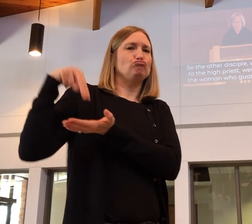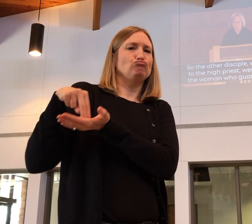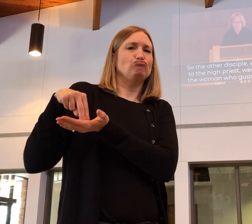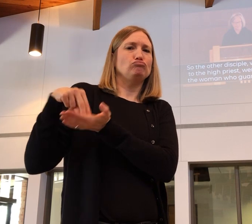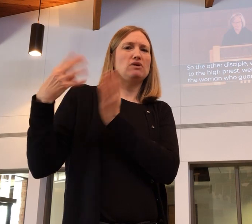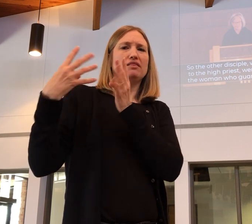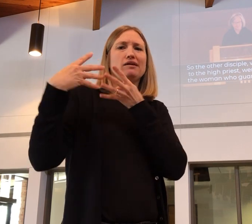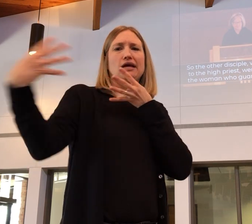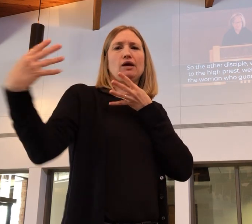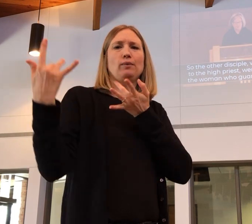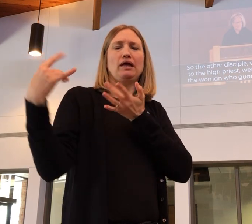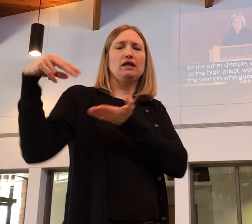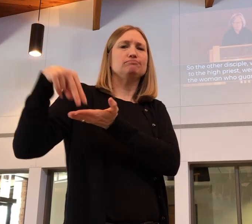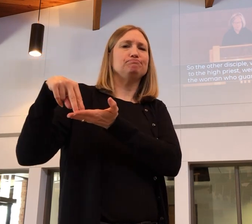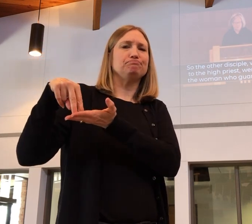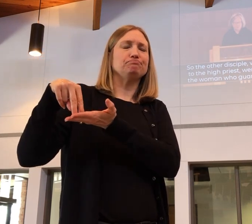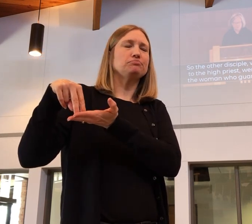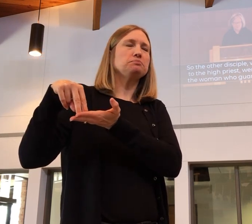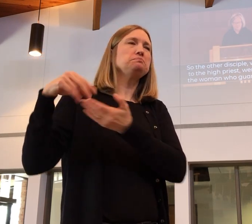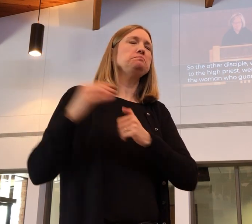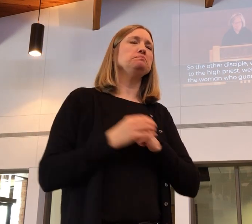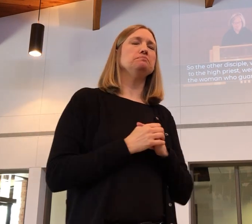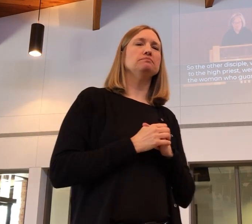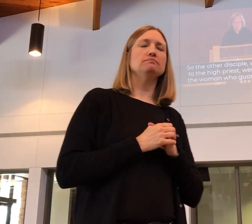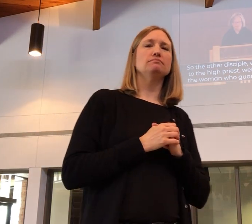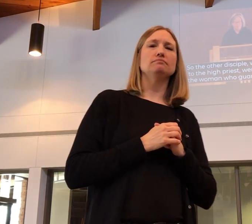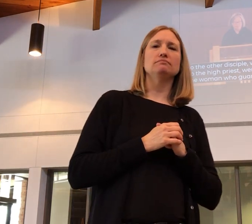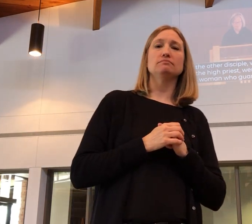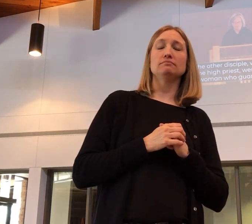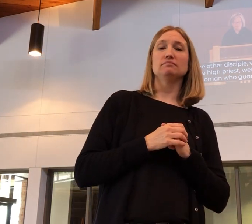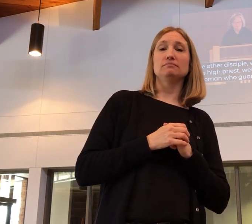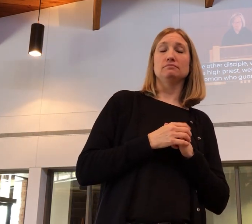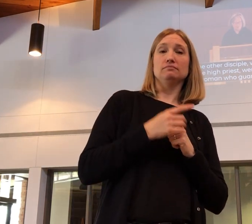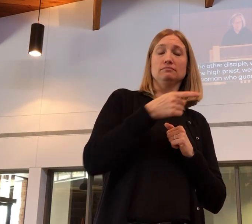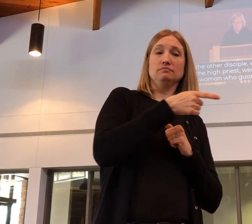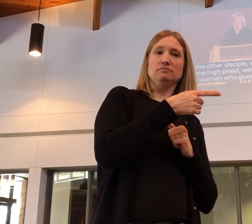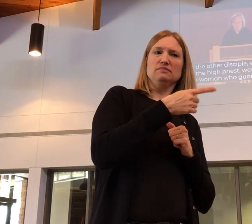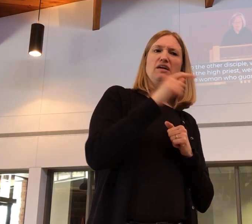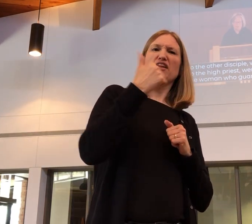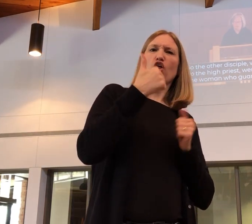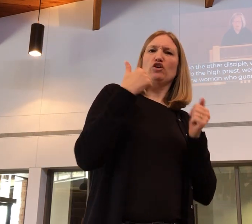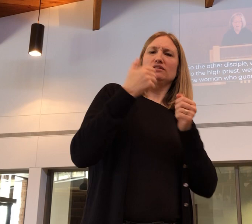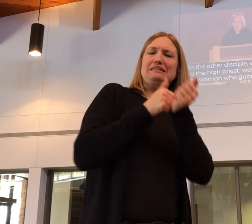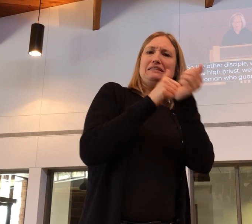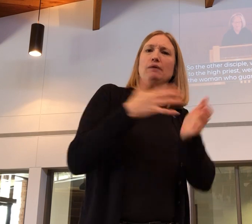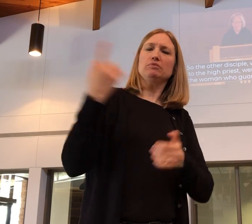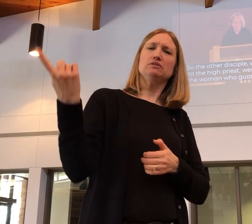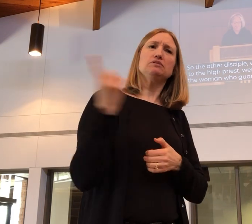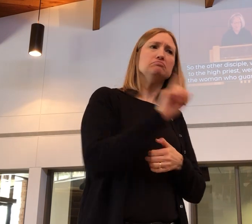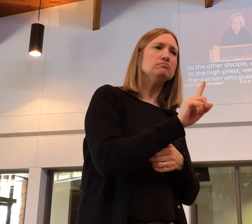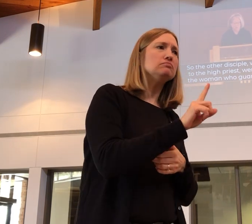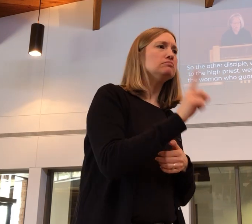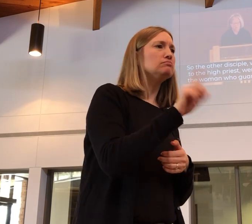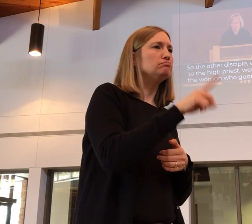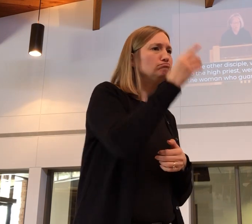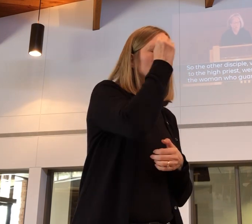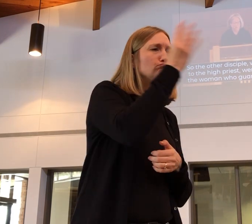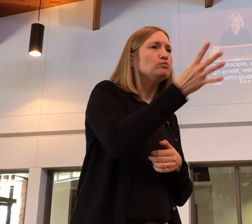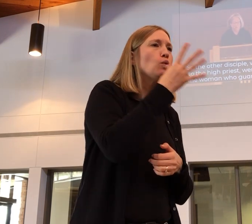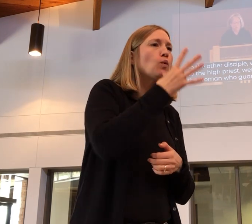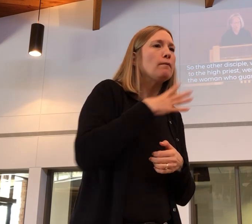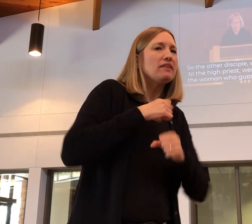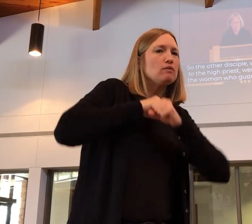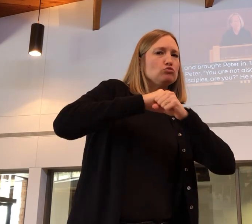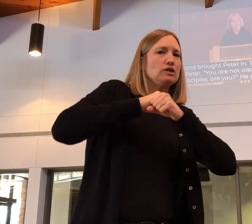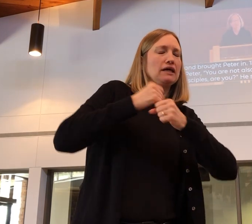the gate. So the other disciple, who was known to the high priest, went out, spoke to the woman who